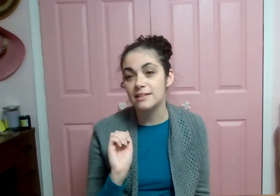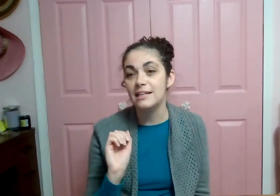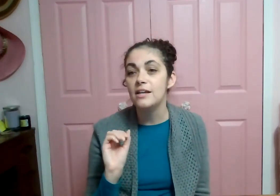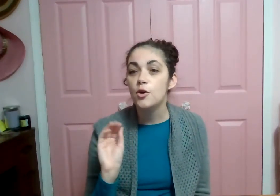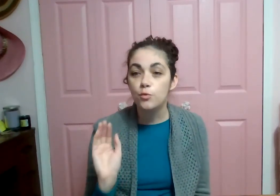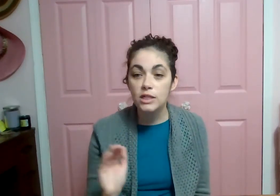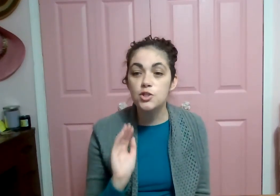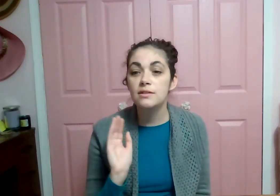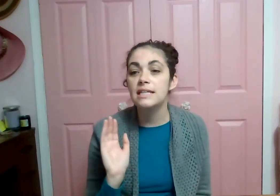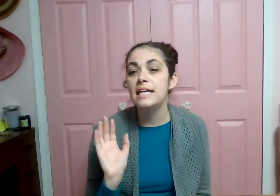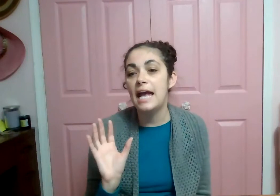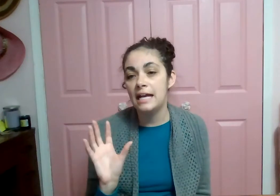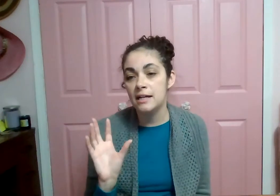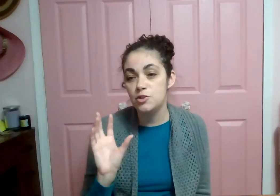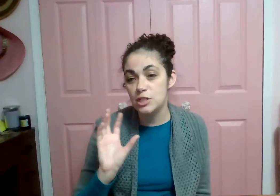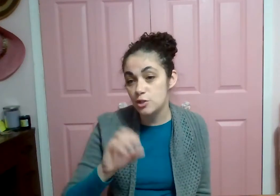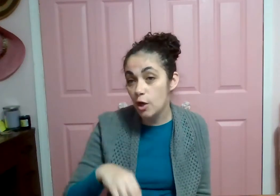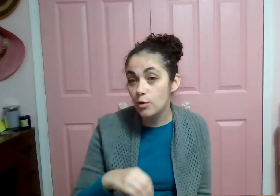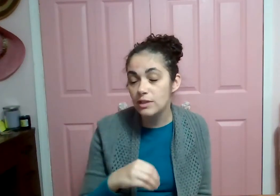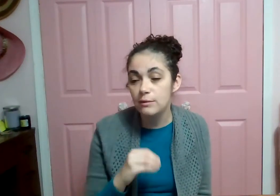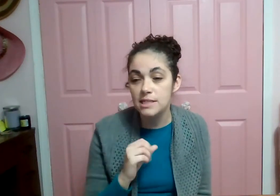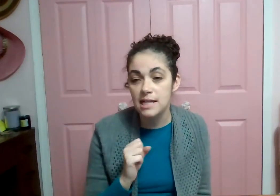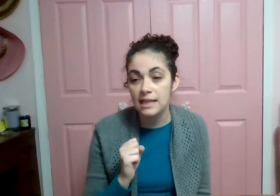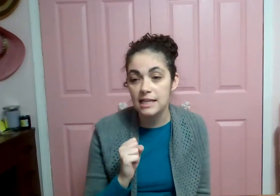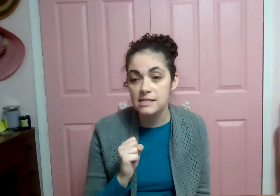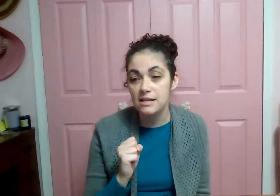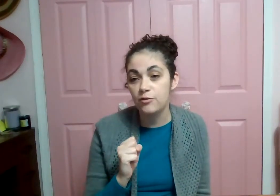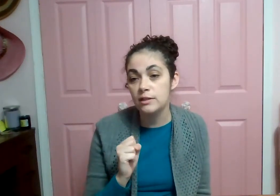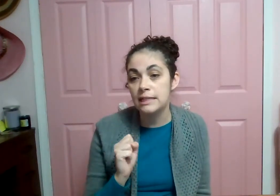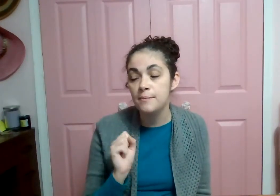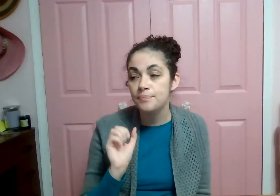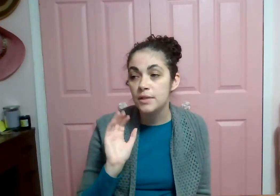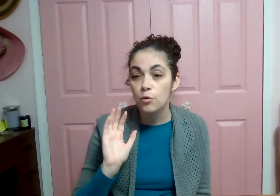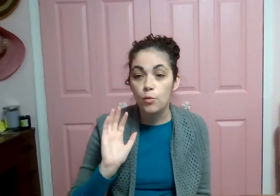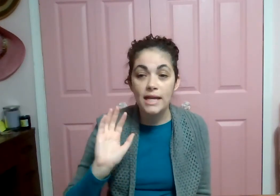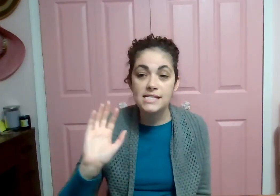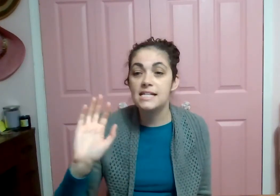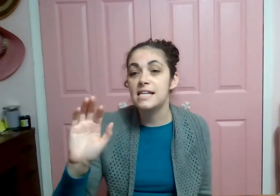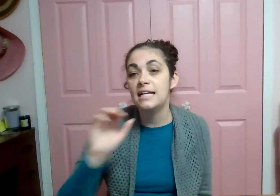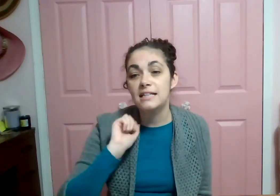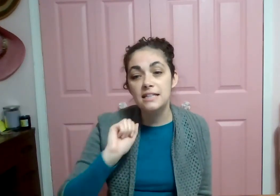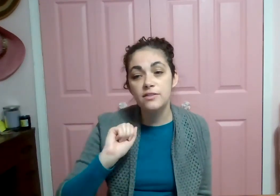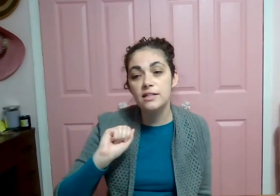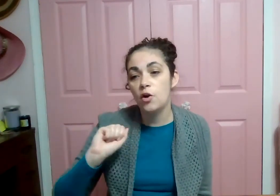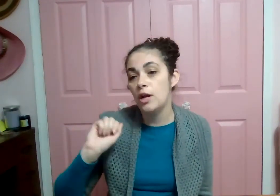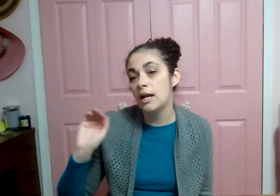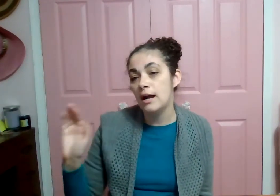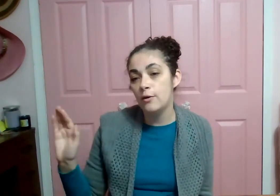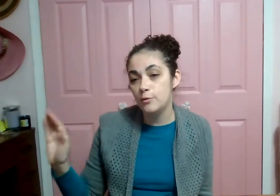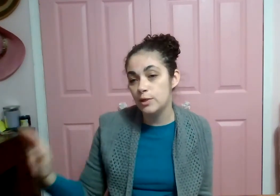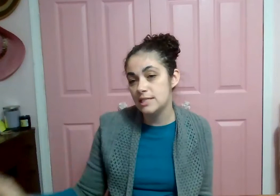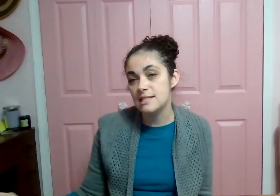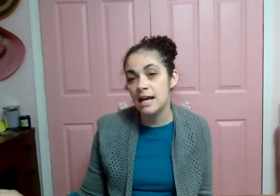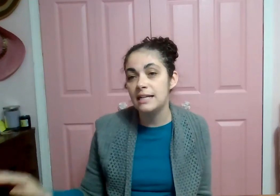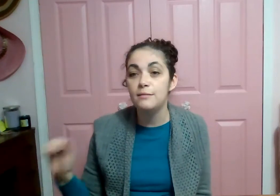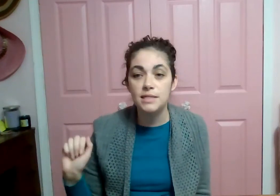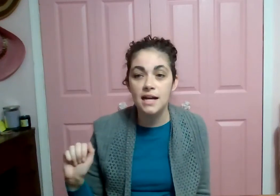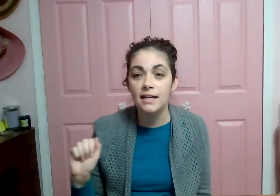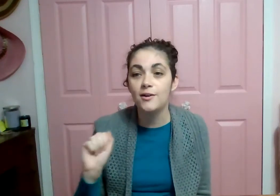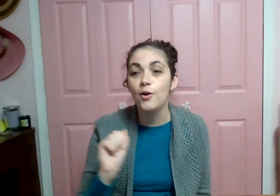differently. Regionally and just locally, we sign things differently. Ways I sign in Cleveland are not how I'm going to sign in Medina